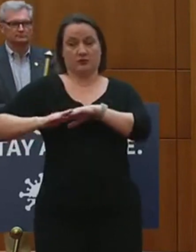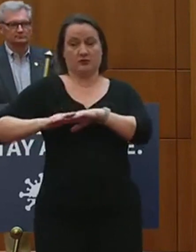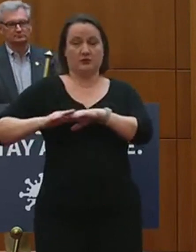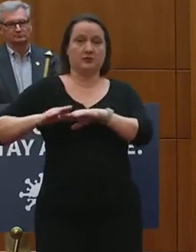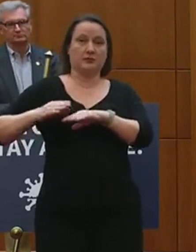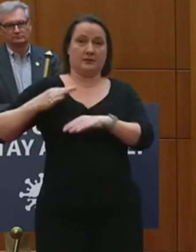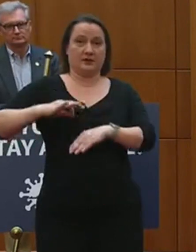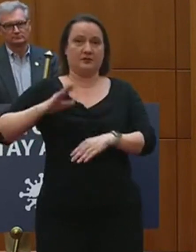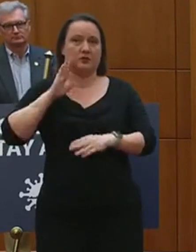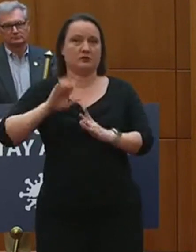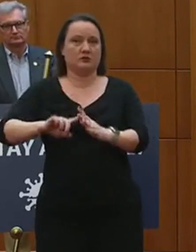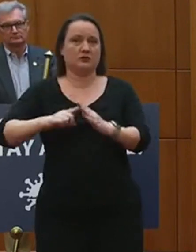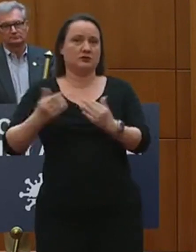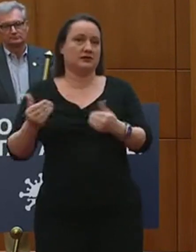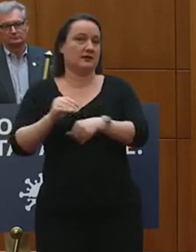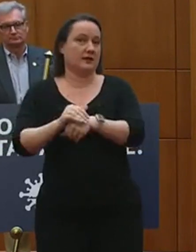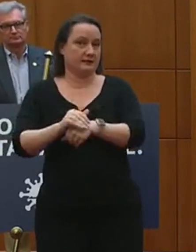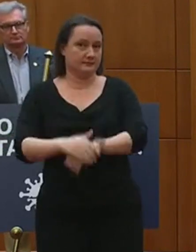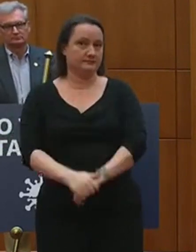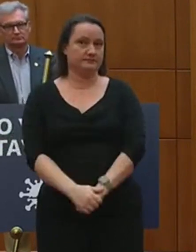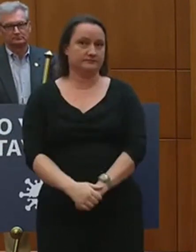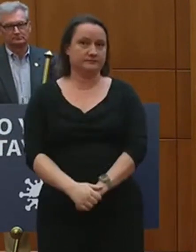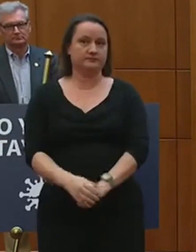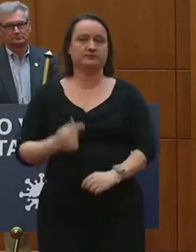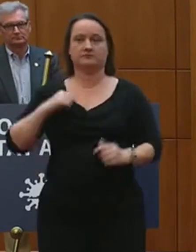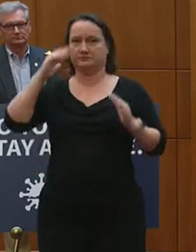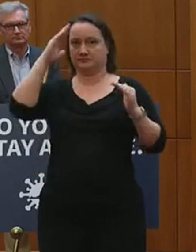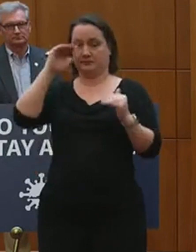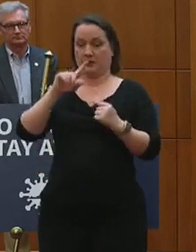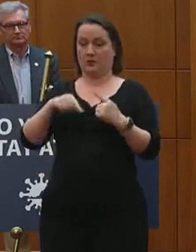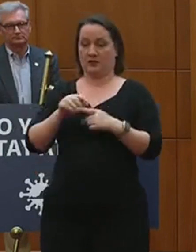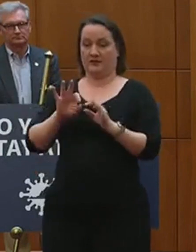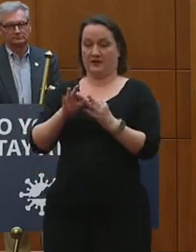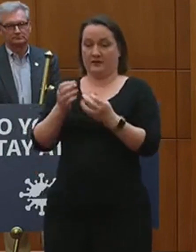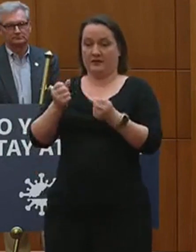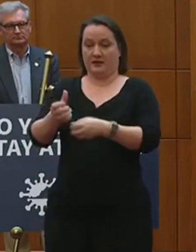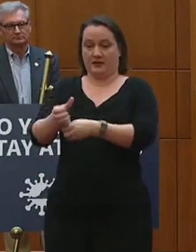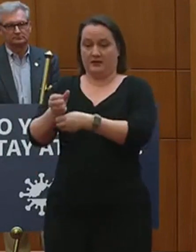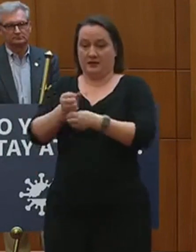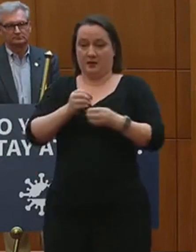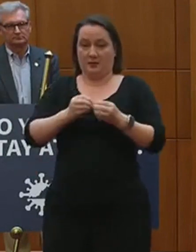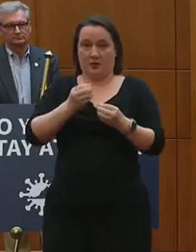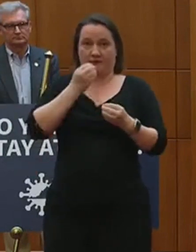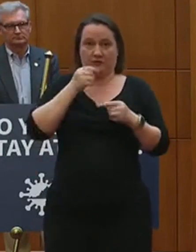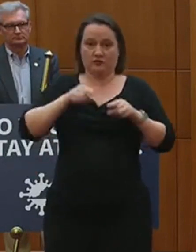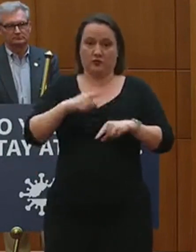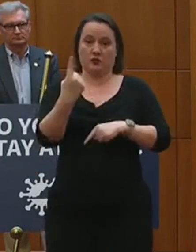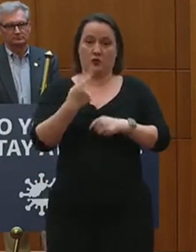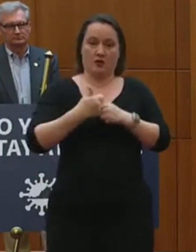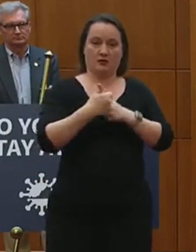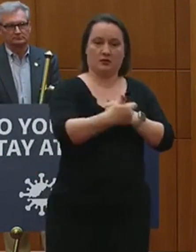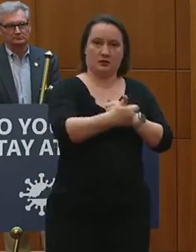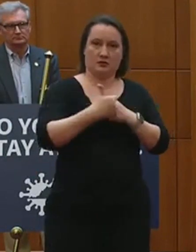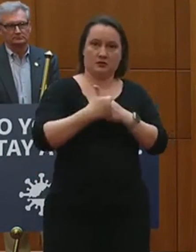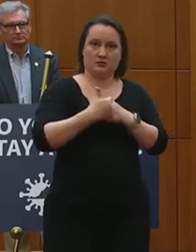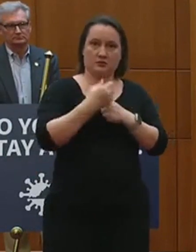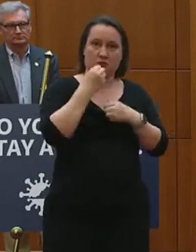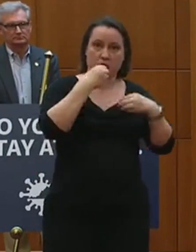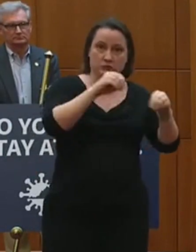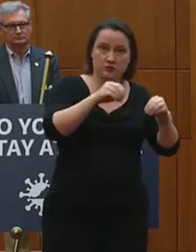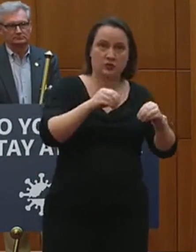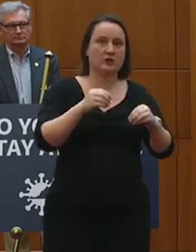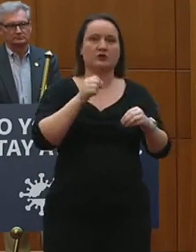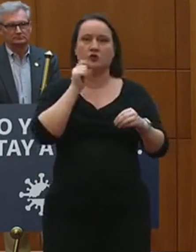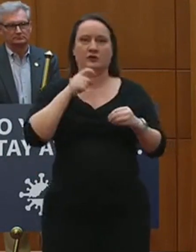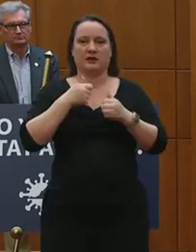effect tonight. I hope that when families can get more food in one trip, they will be able to make fewer trips to